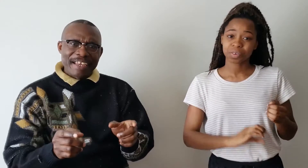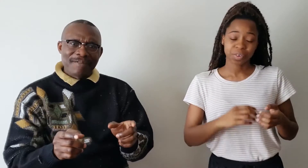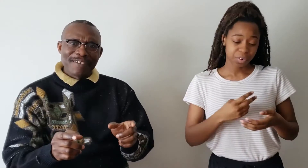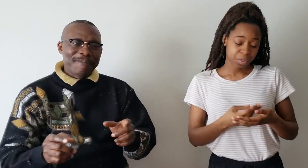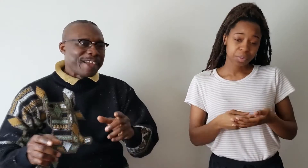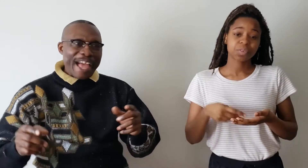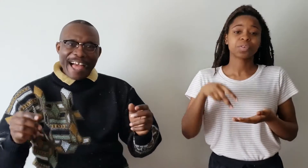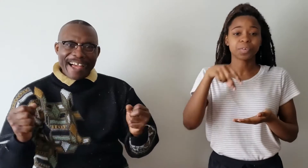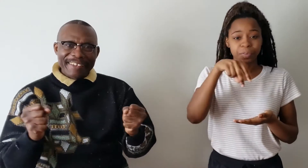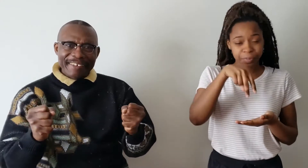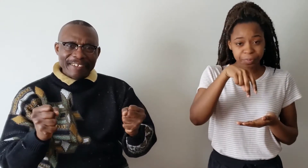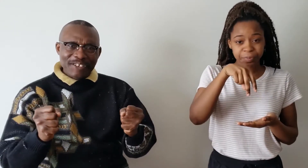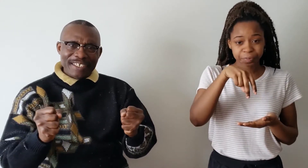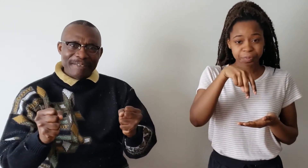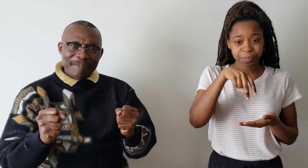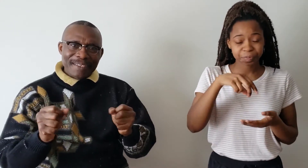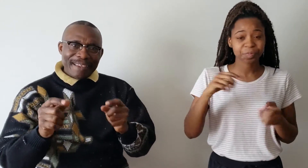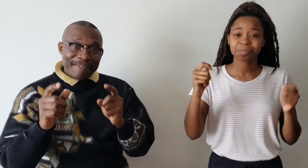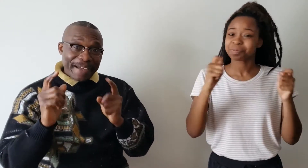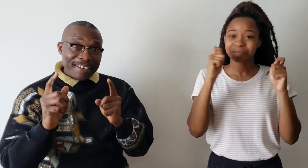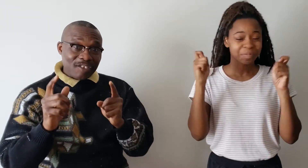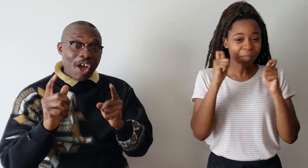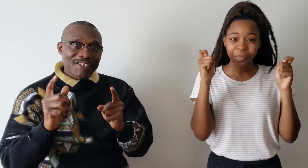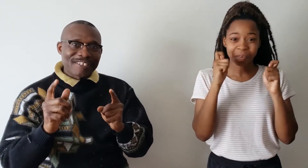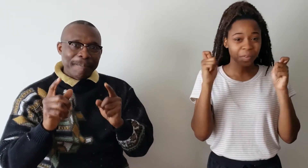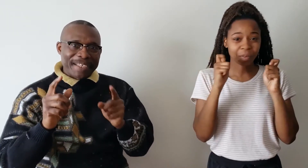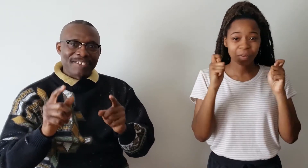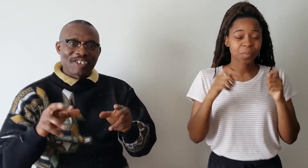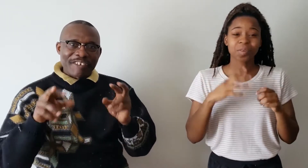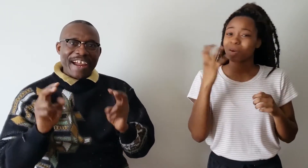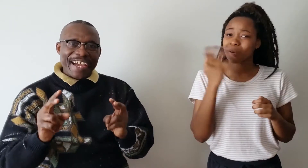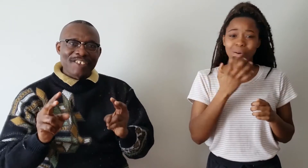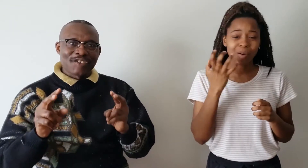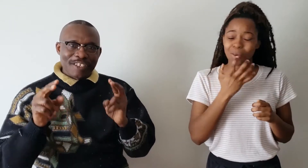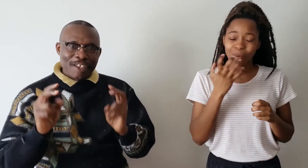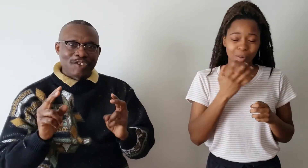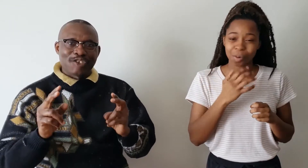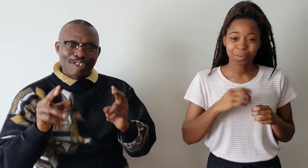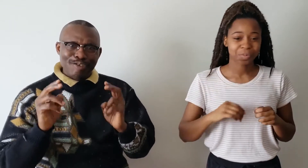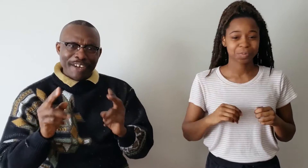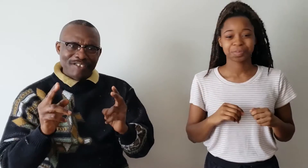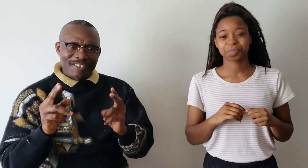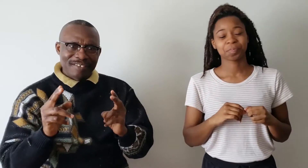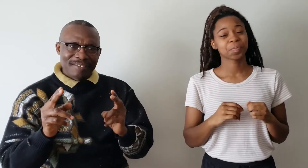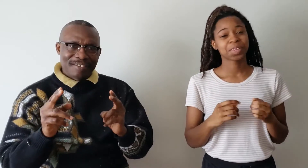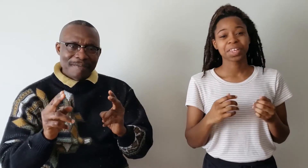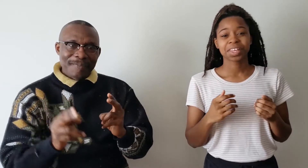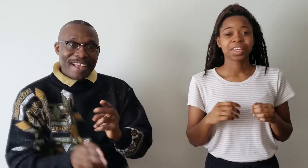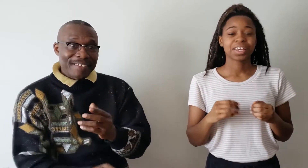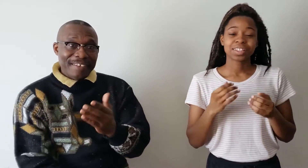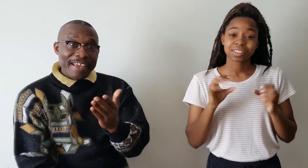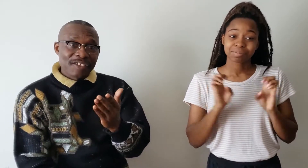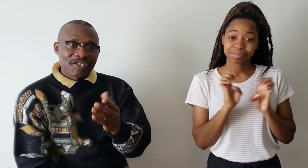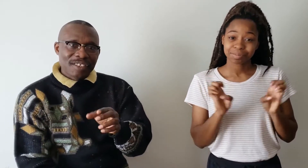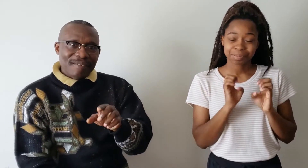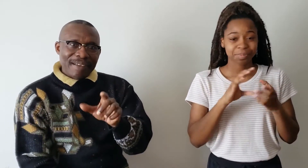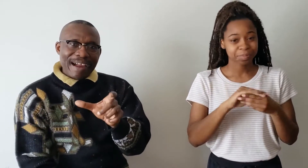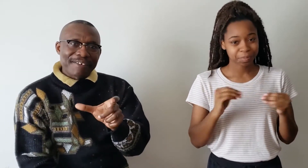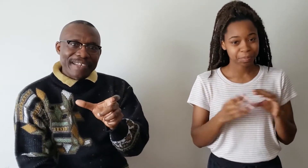grave. Hallelujah. That is awesome because Christ is risen. As it is, the